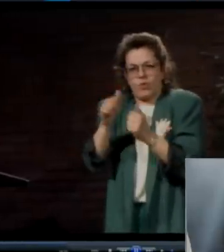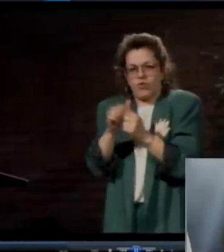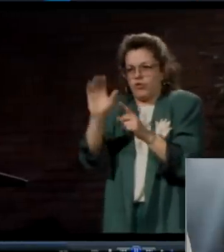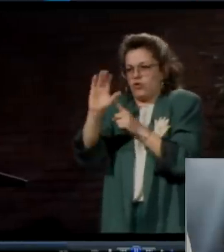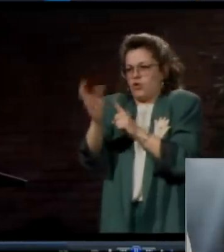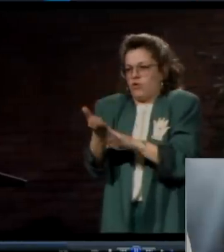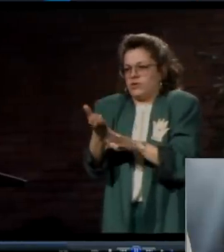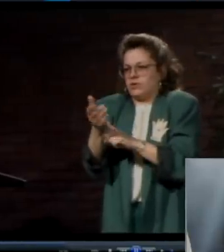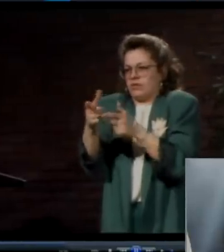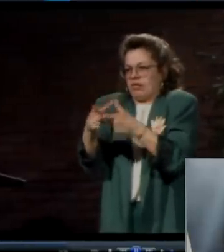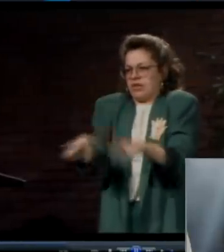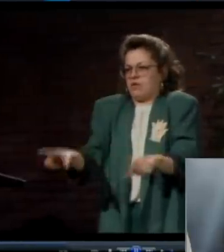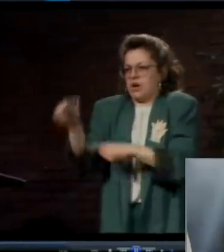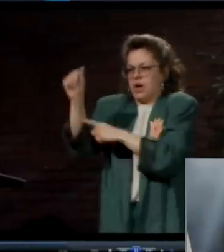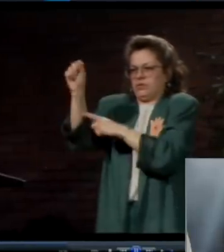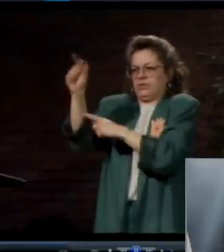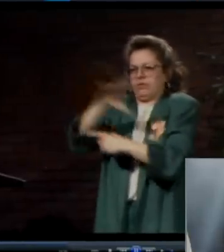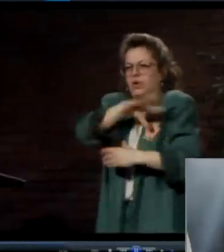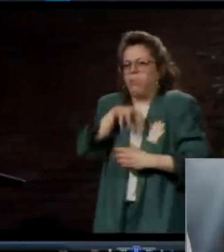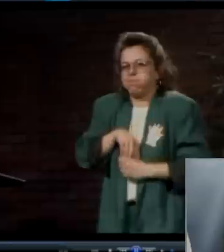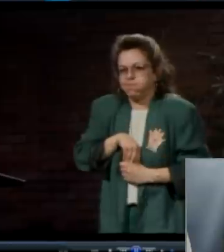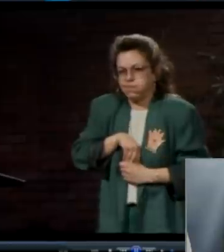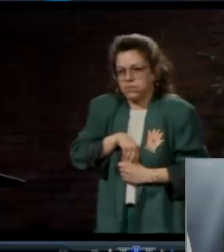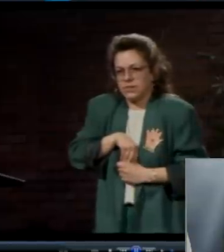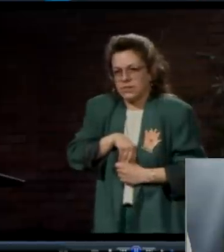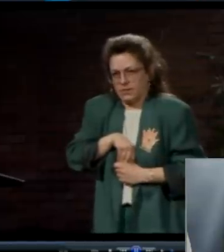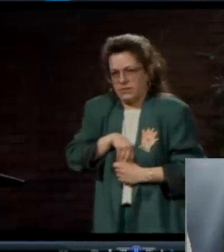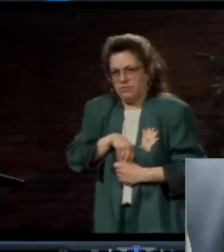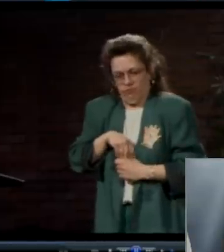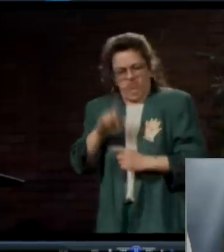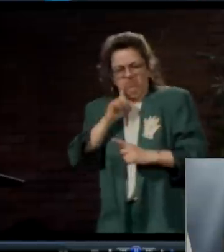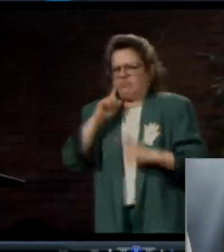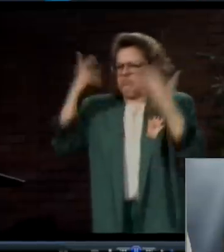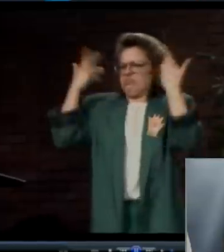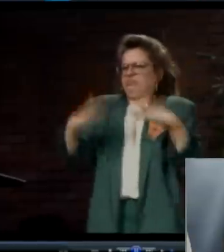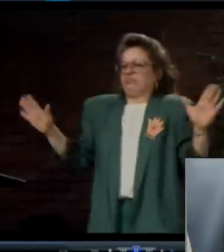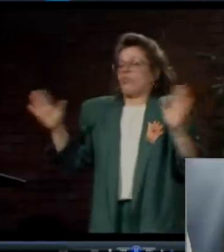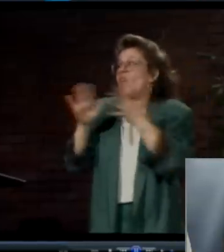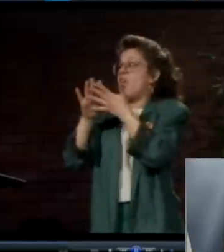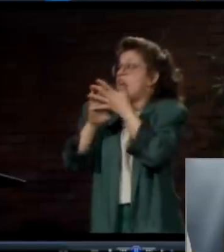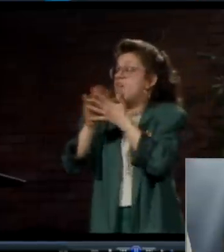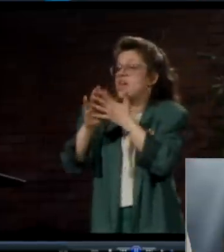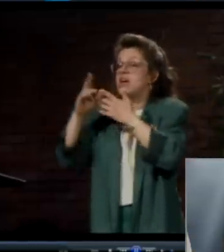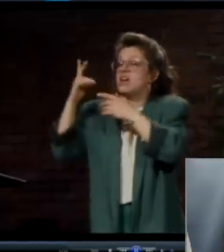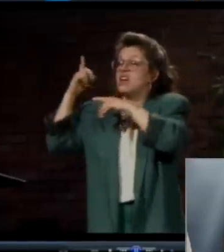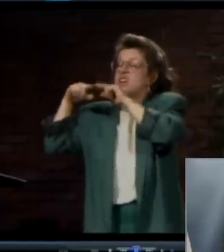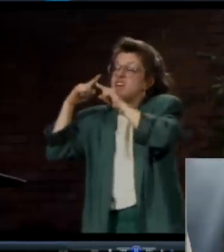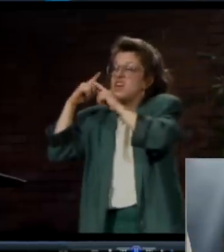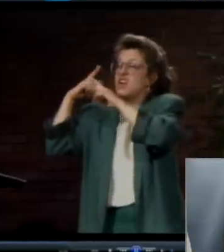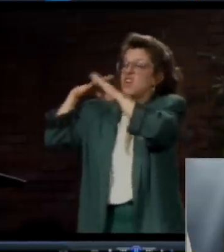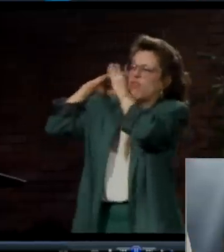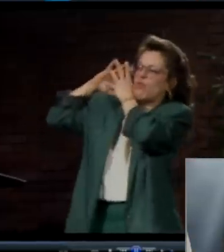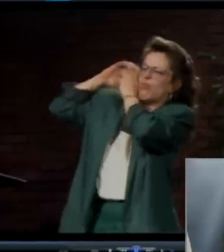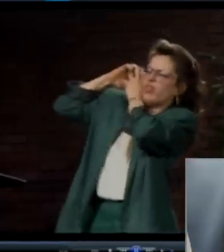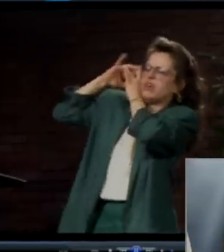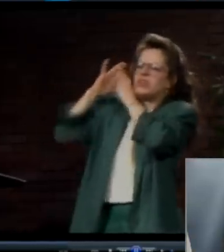Deaf gives a very clear picture of a person who is very active in the